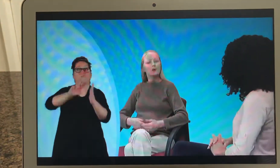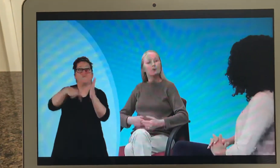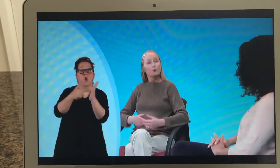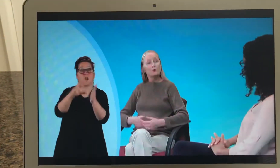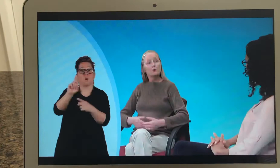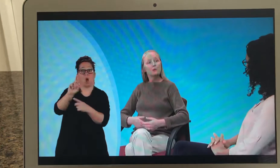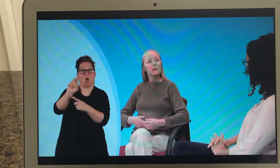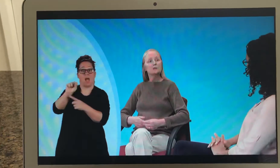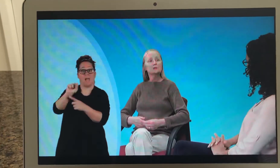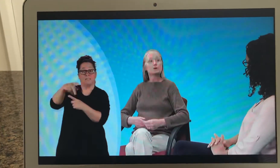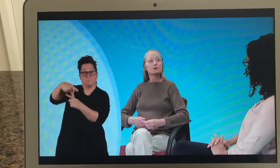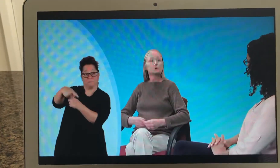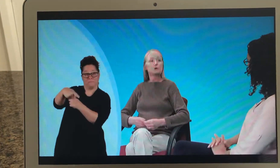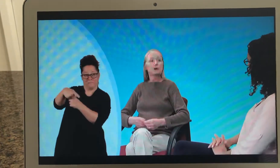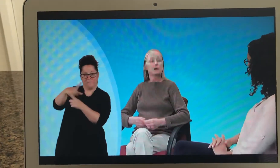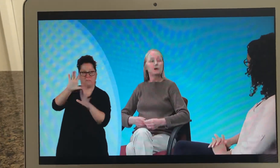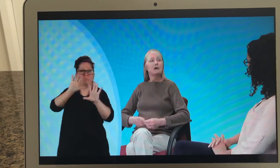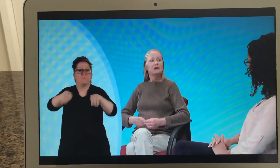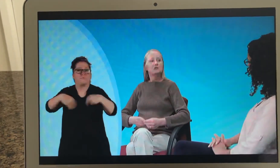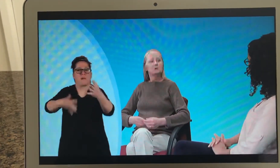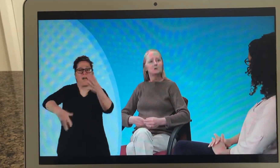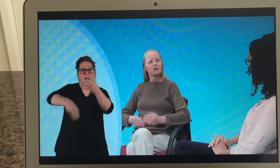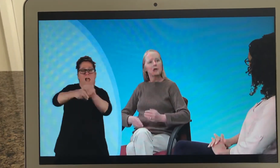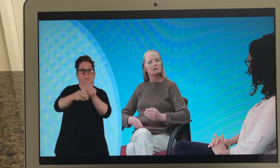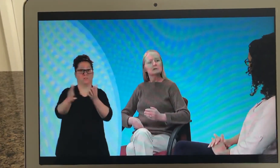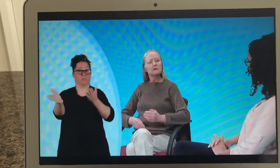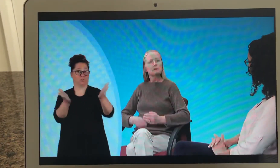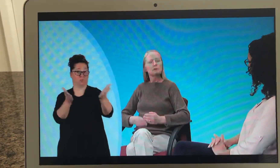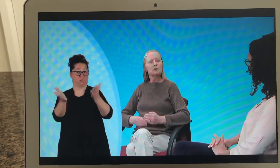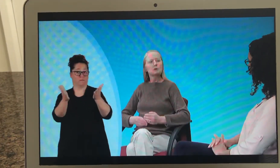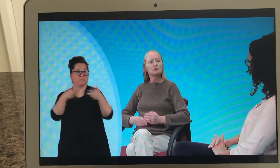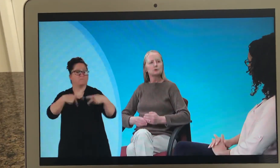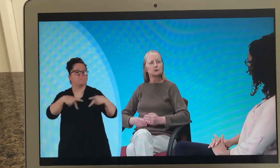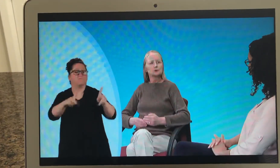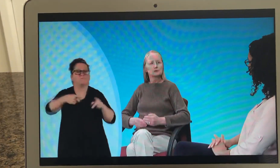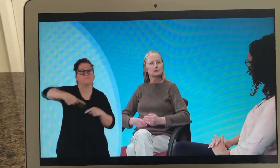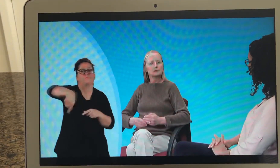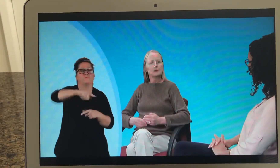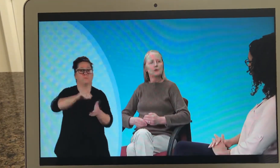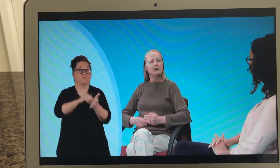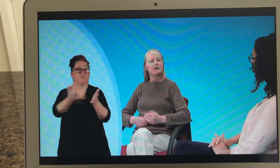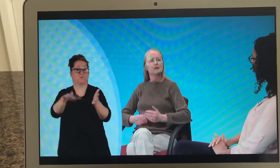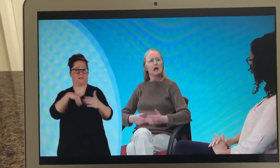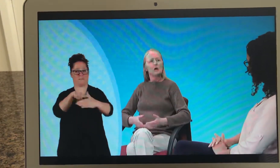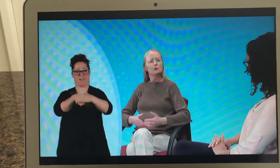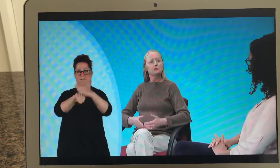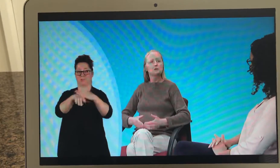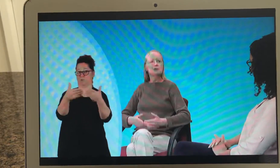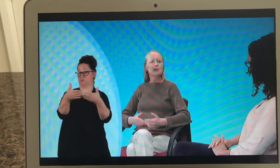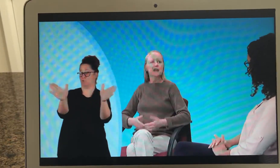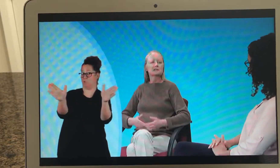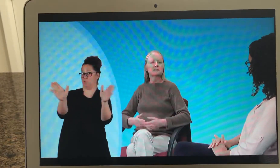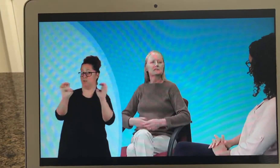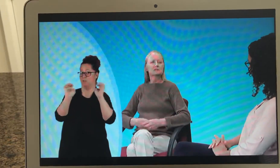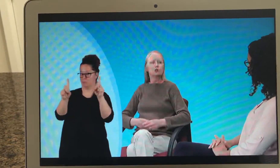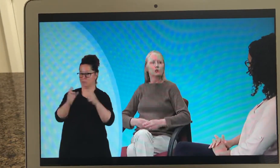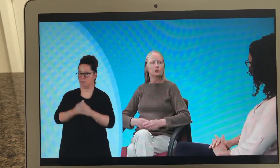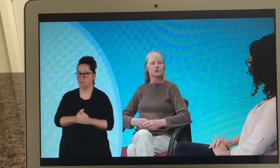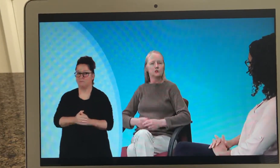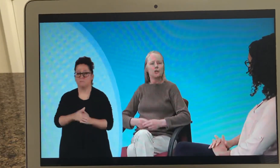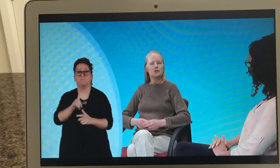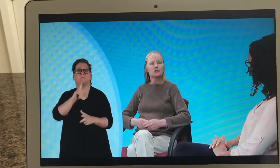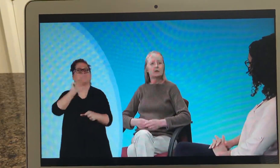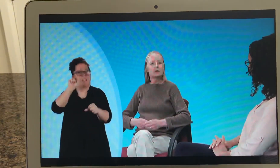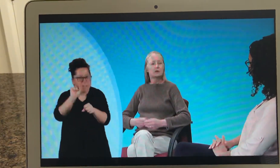that? The role of RIP is to provide service to the students, to provide